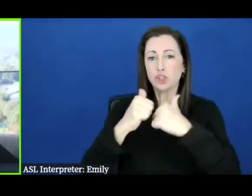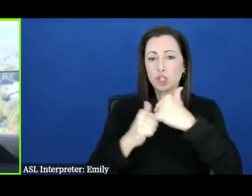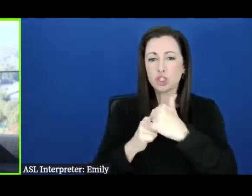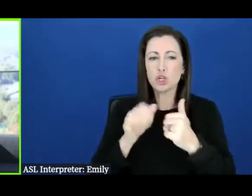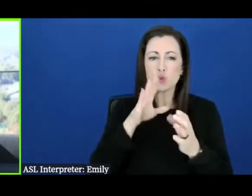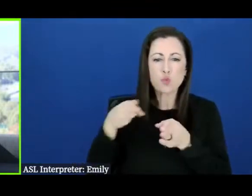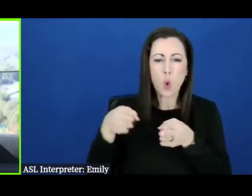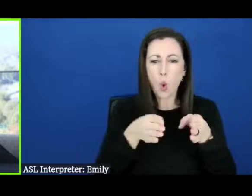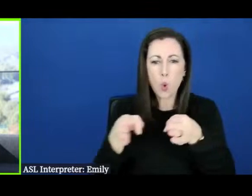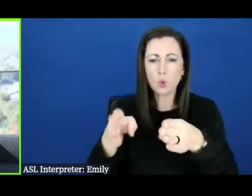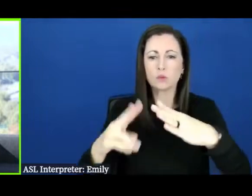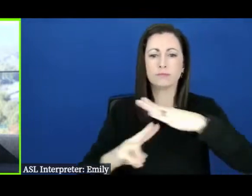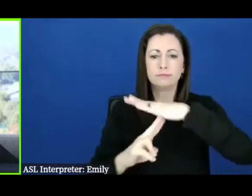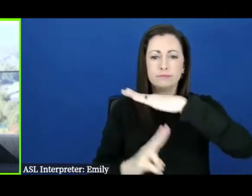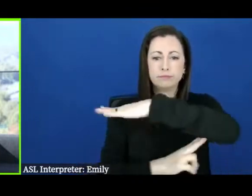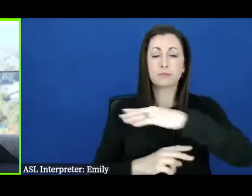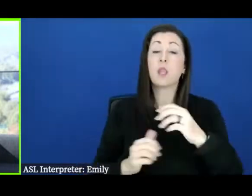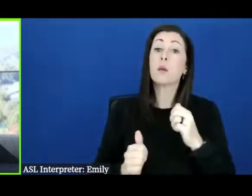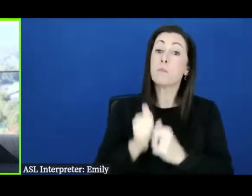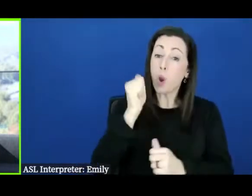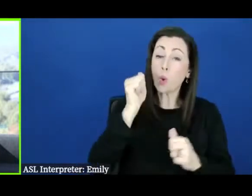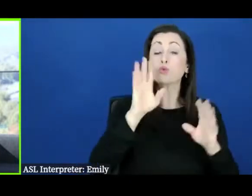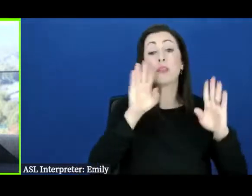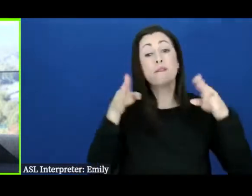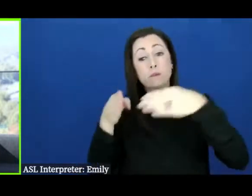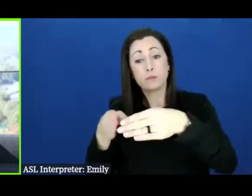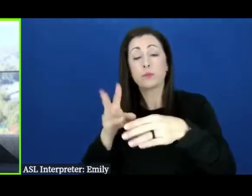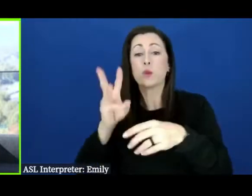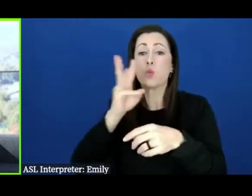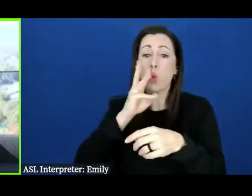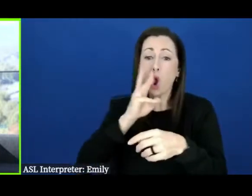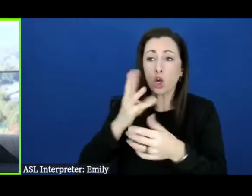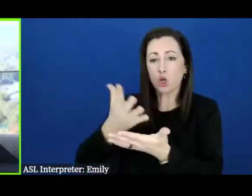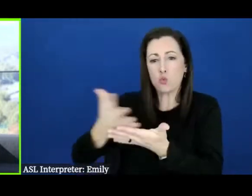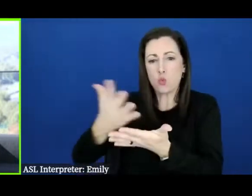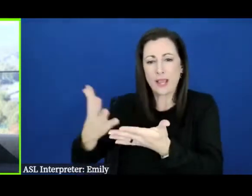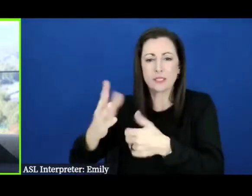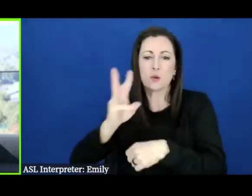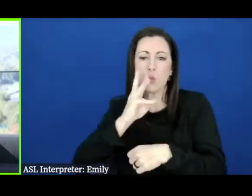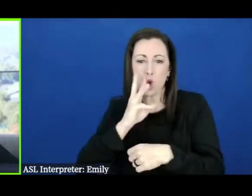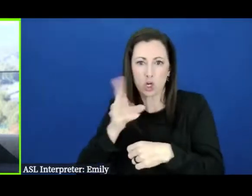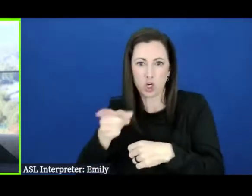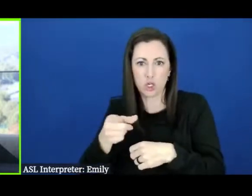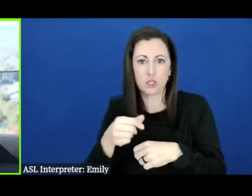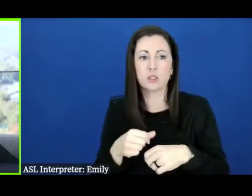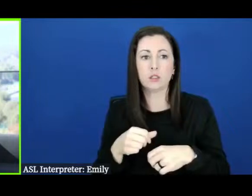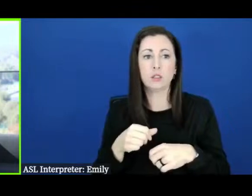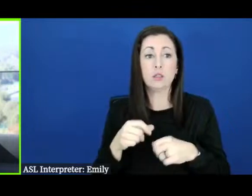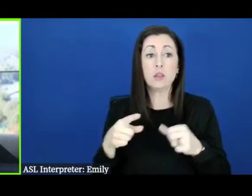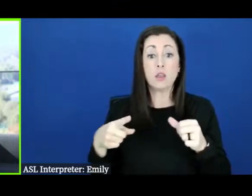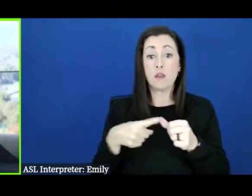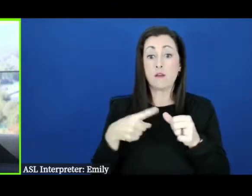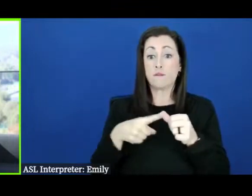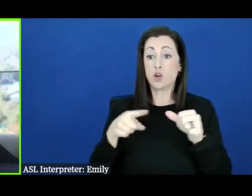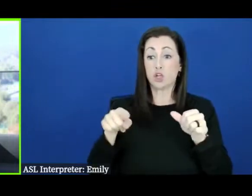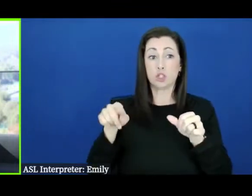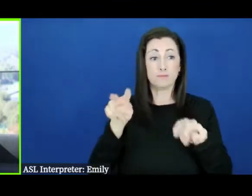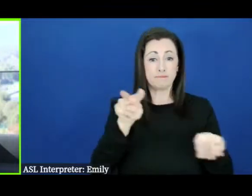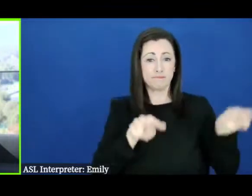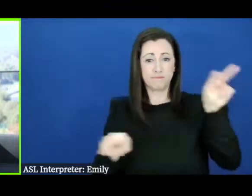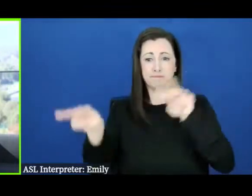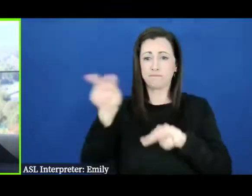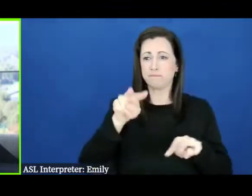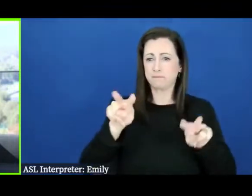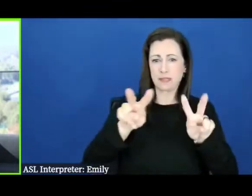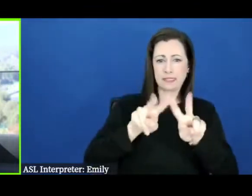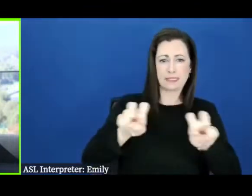on water and wastewater. And again, the initial assessments were kind of those preliminary, we had to get on